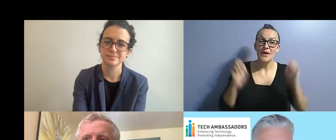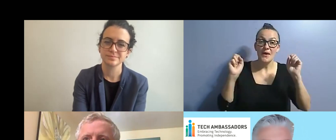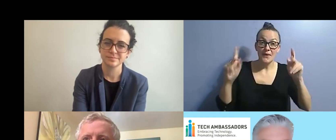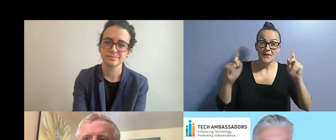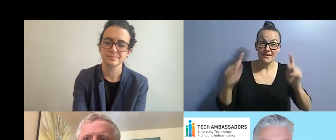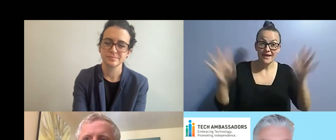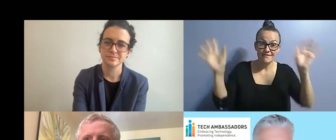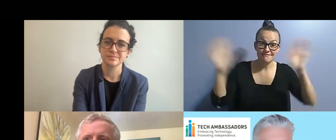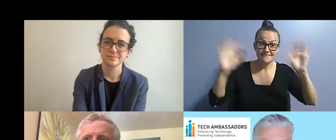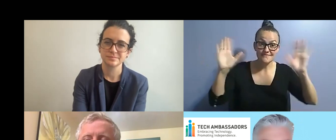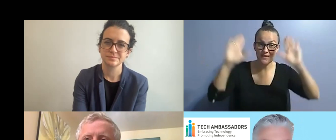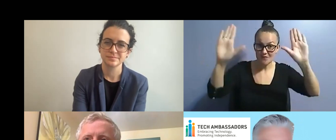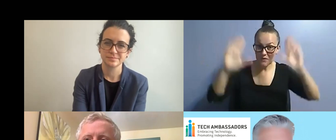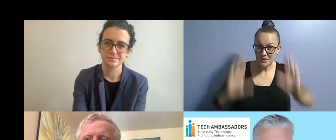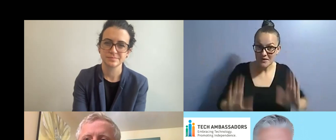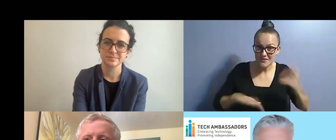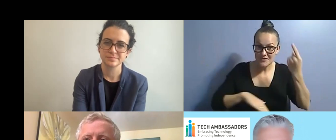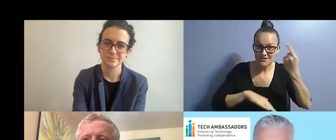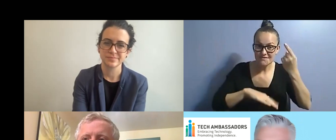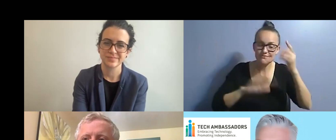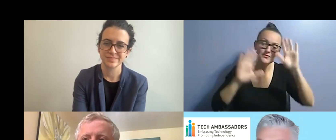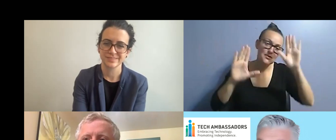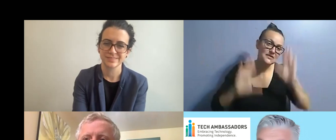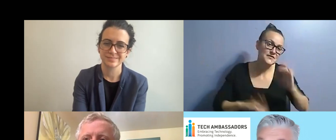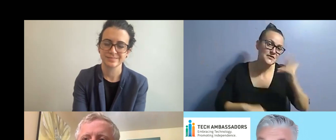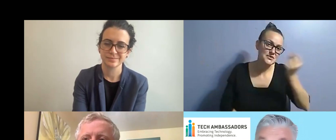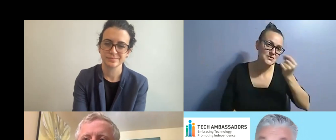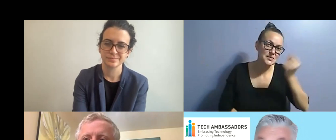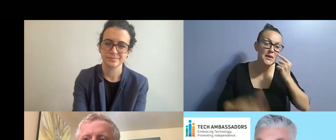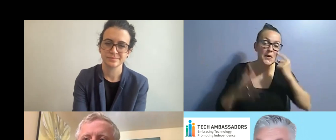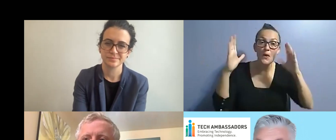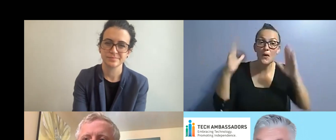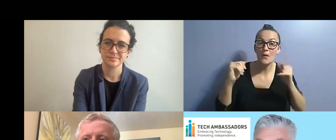a wonderful, wonderful Tuesday. And we hope you'll join us